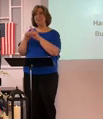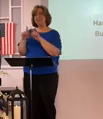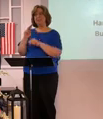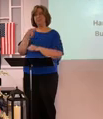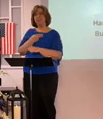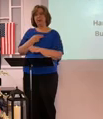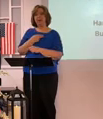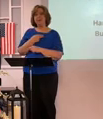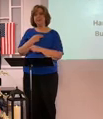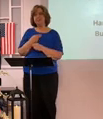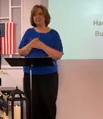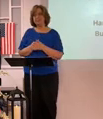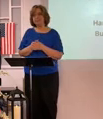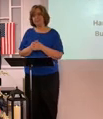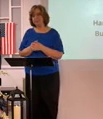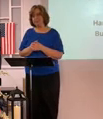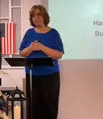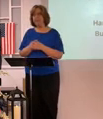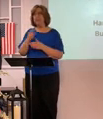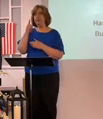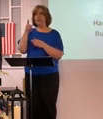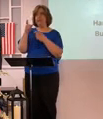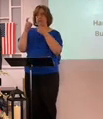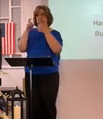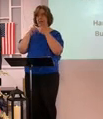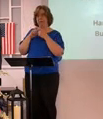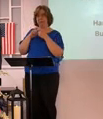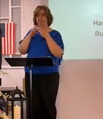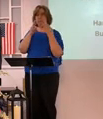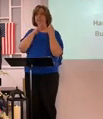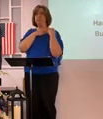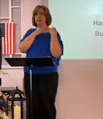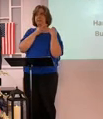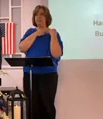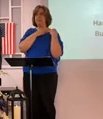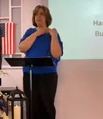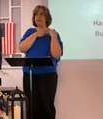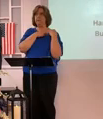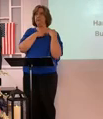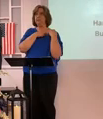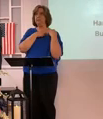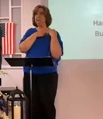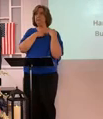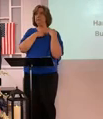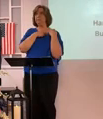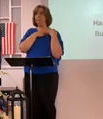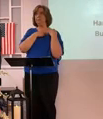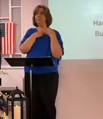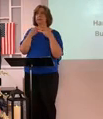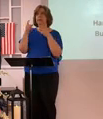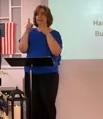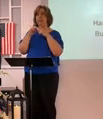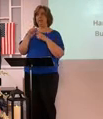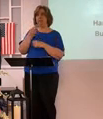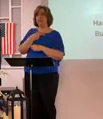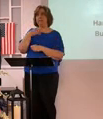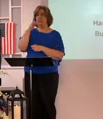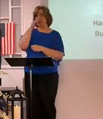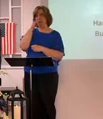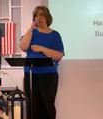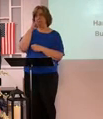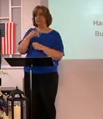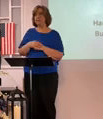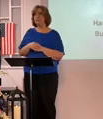us. He gave us the responsibility and gave us our kids, and